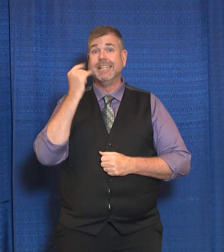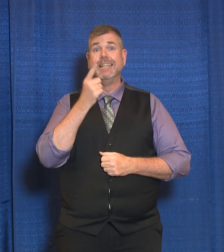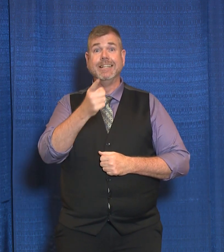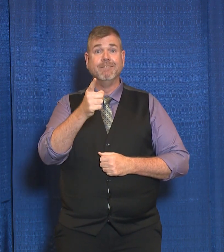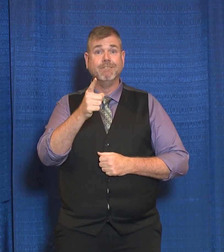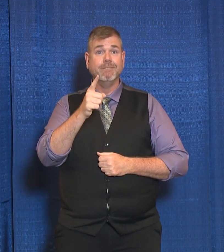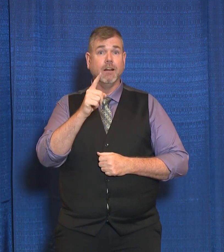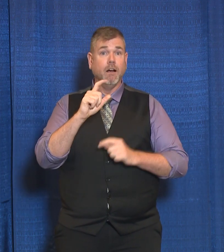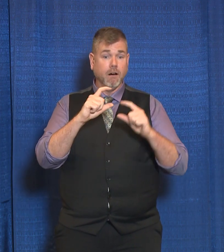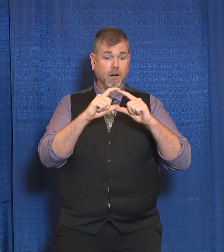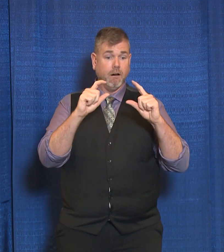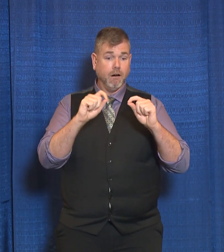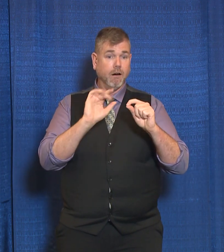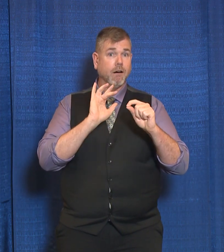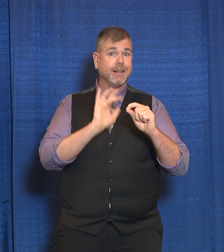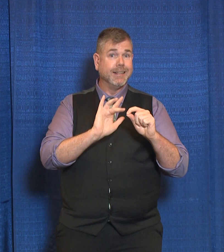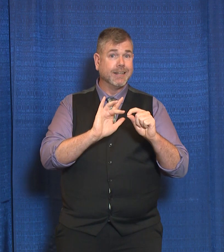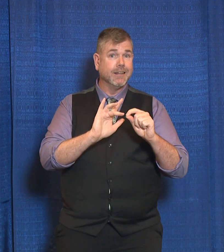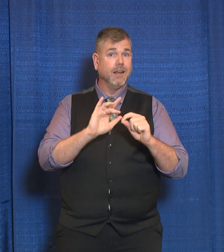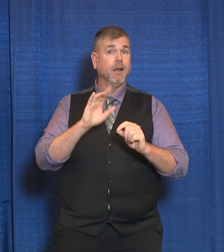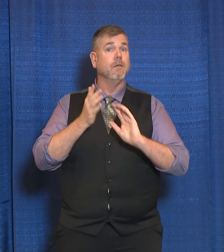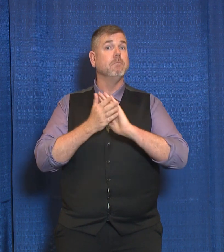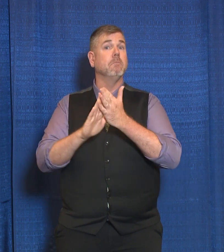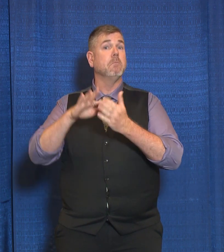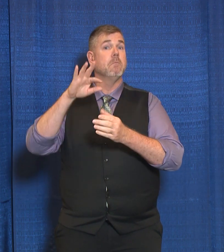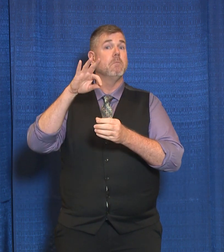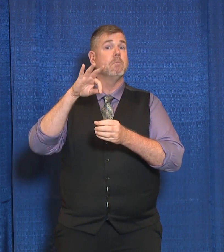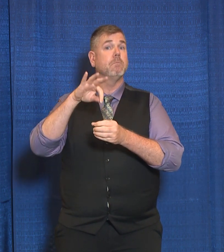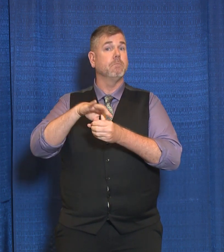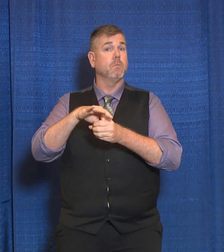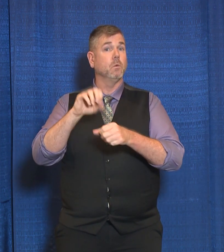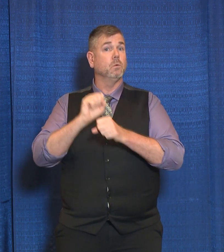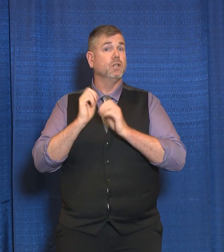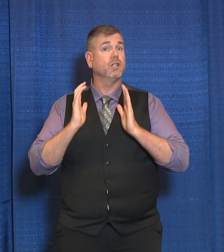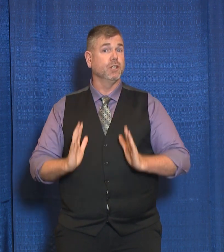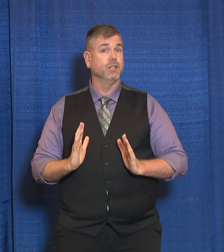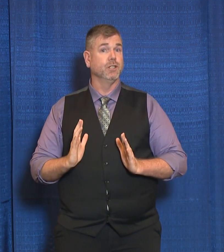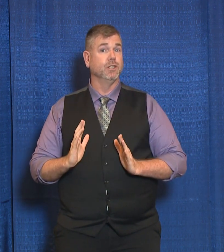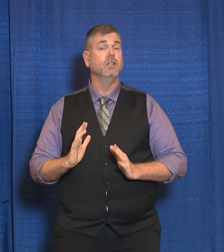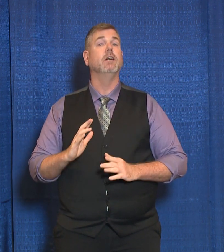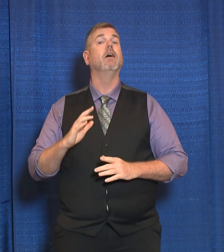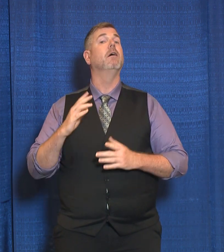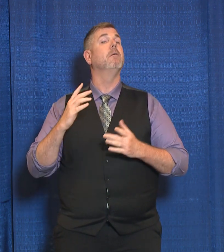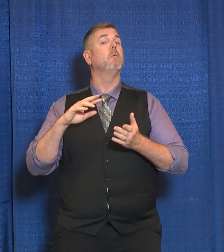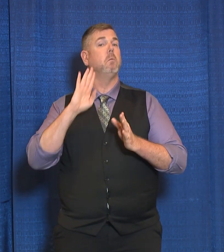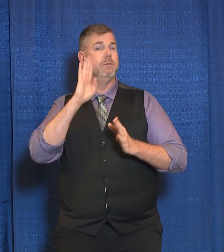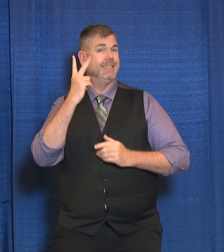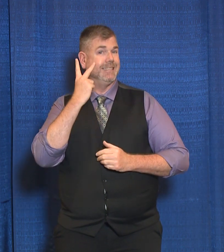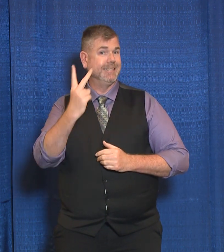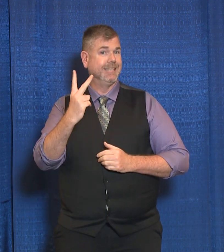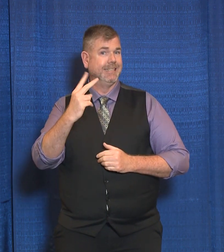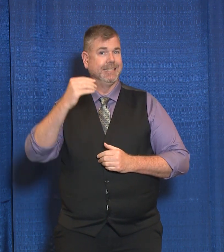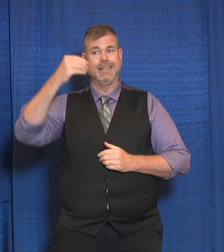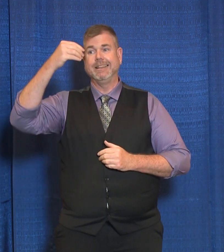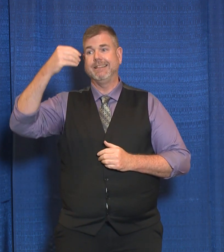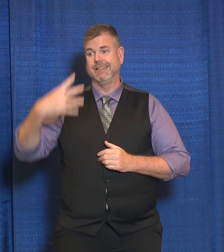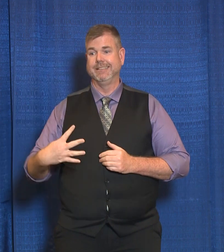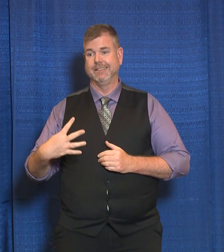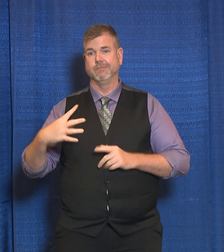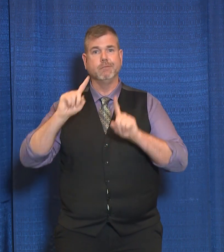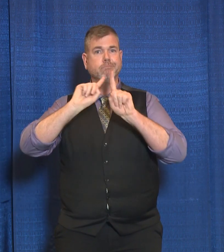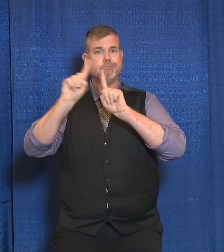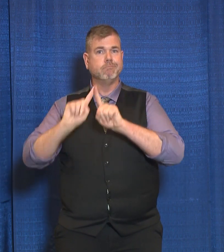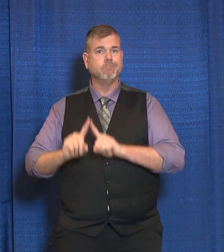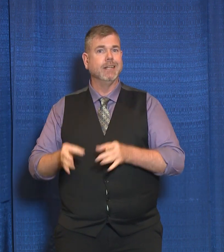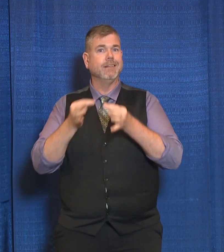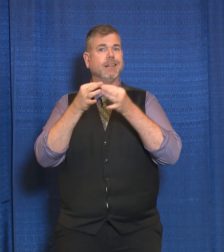If you check the poll worker box, a list of languages will appear and you may select any languages that you speak.